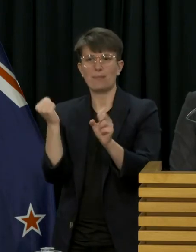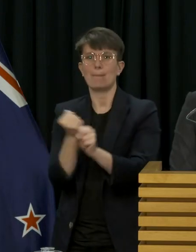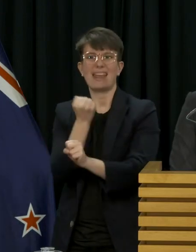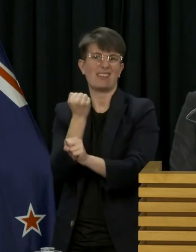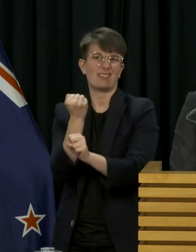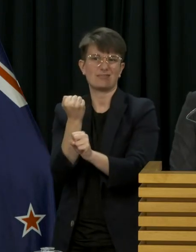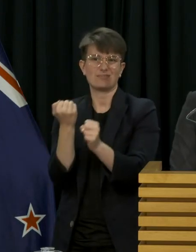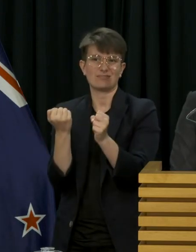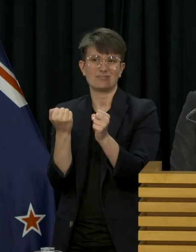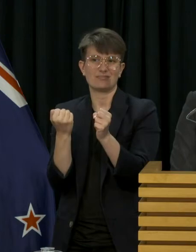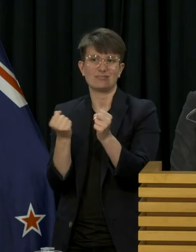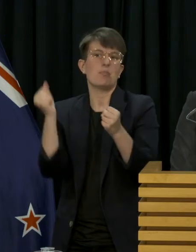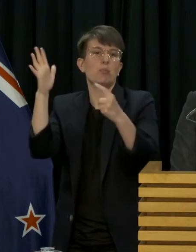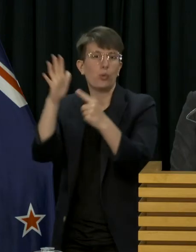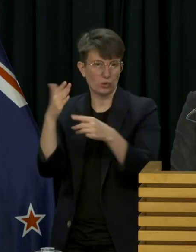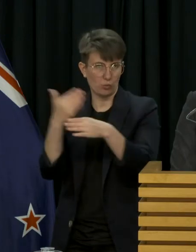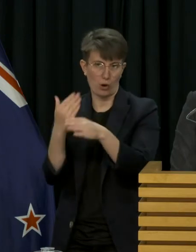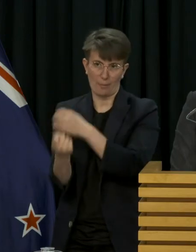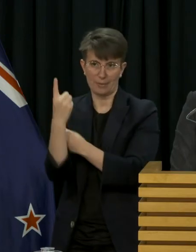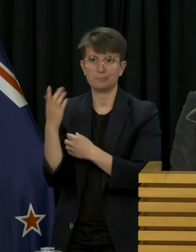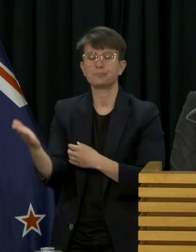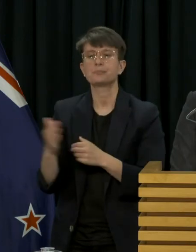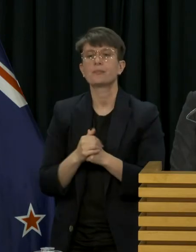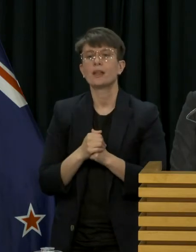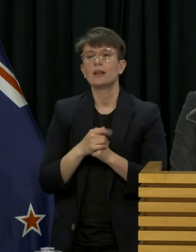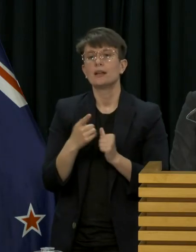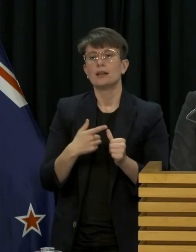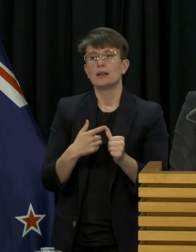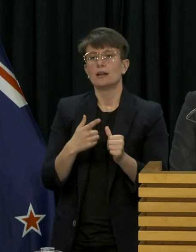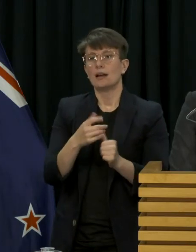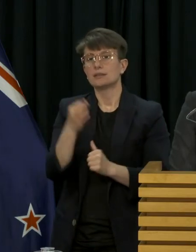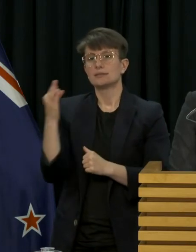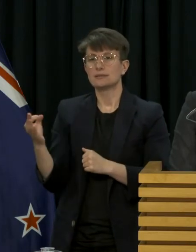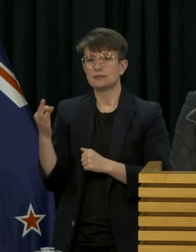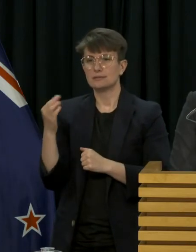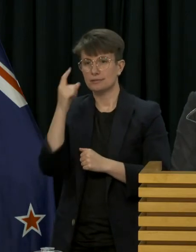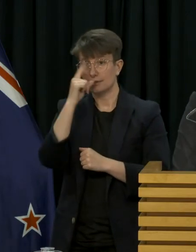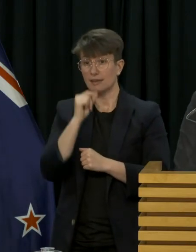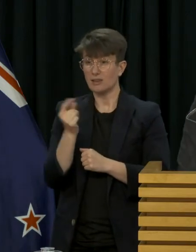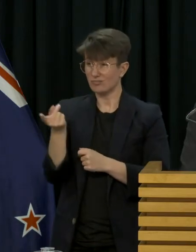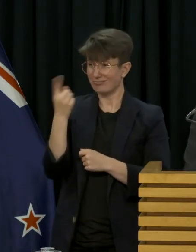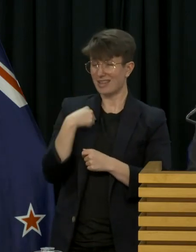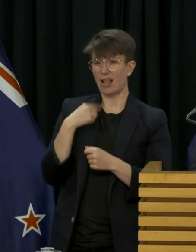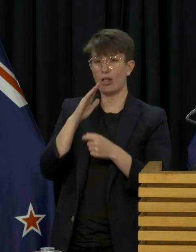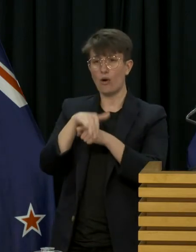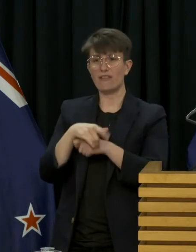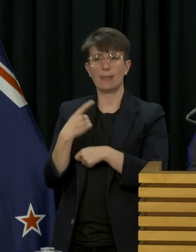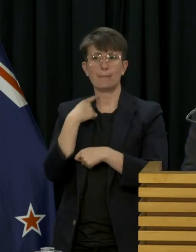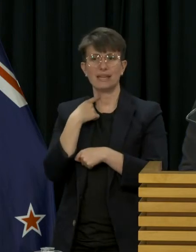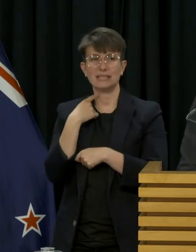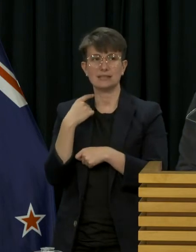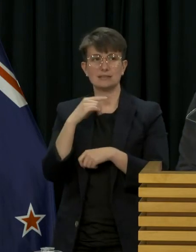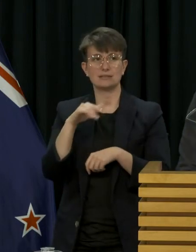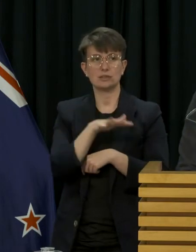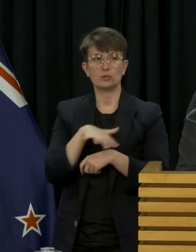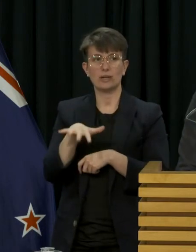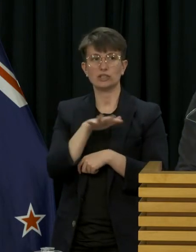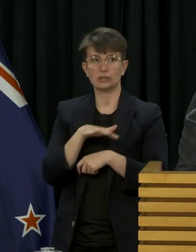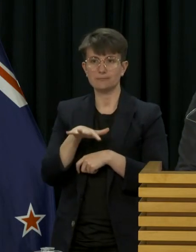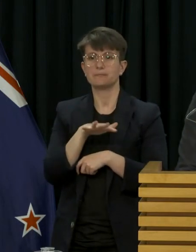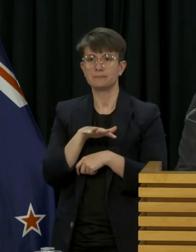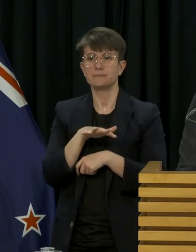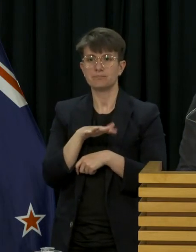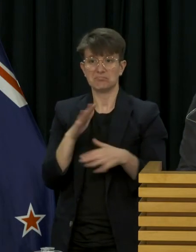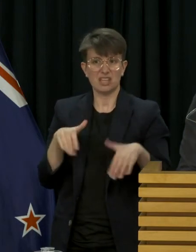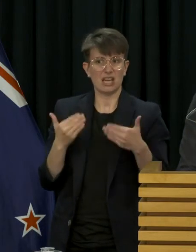Yes, Jessica and then Jenna. Can we get an update on the meat situation? Have you Yes. made any announcements on Look, happy to. We